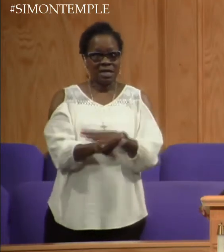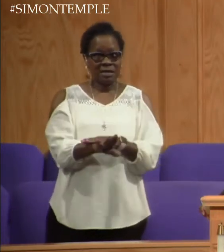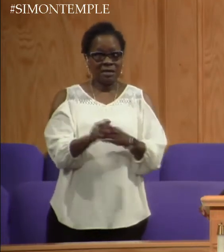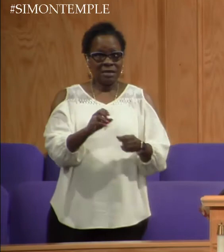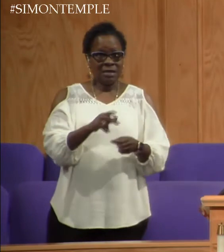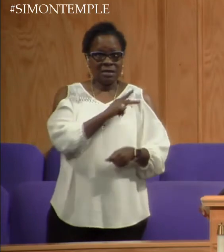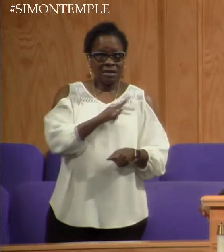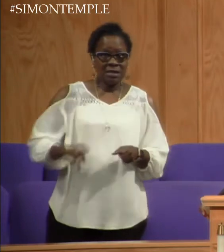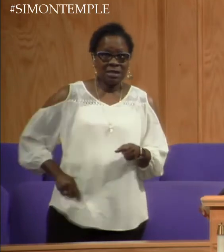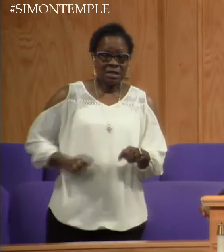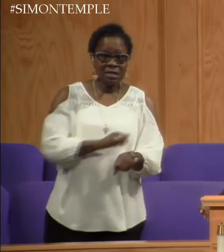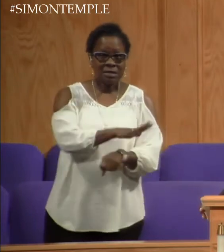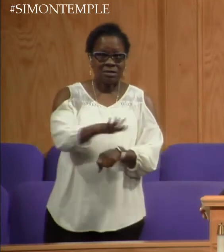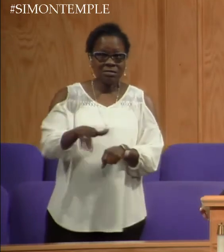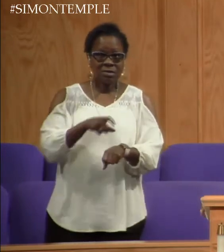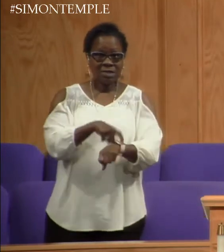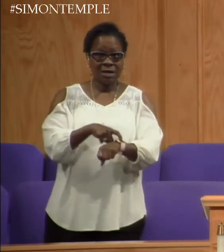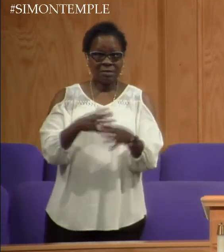today.